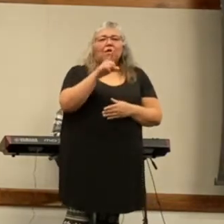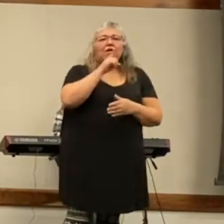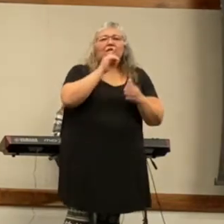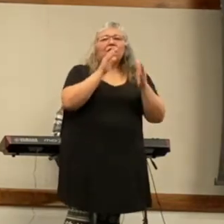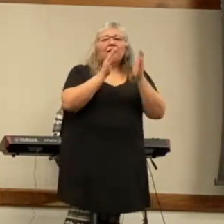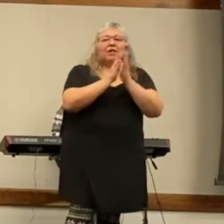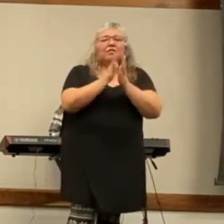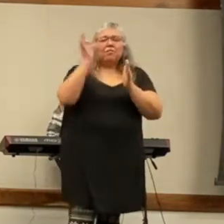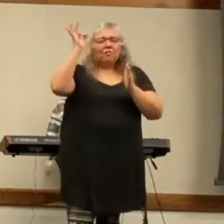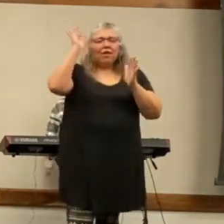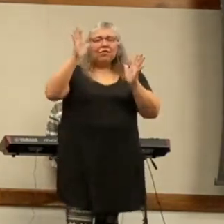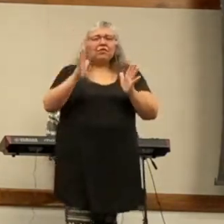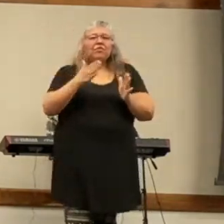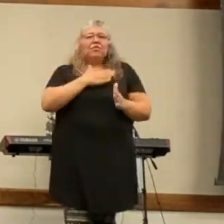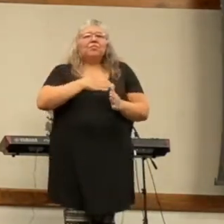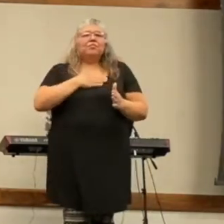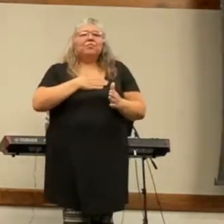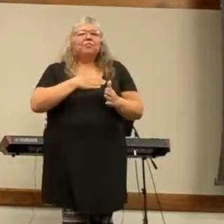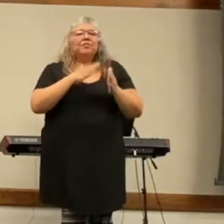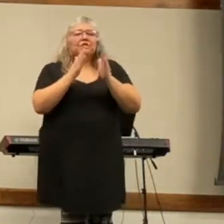Asking, Pastor, will you pray for me?